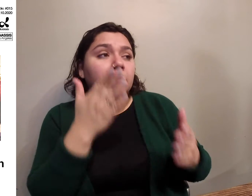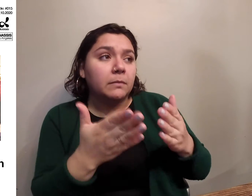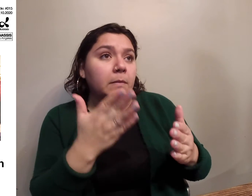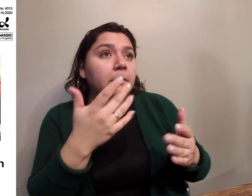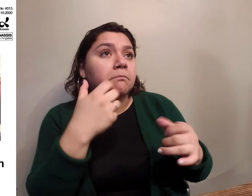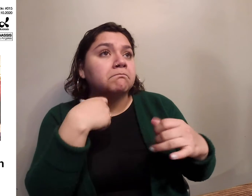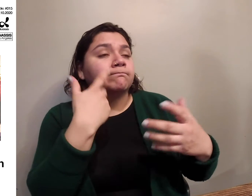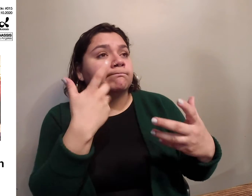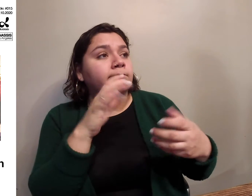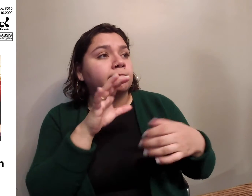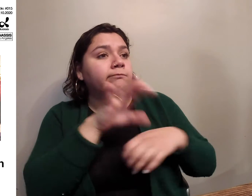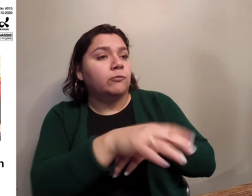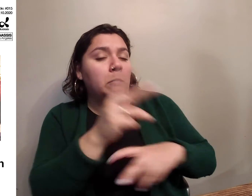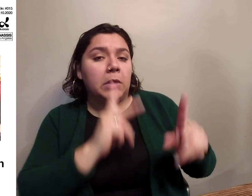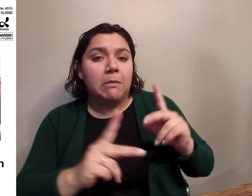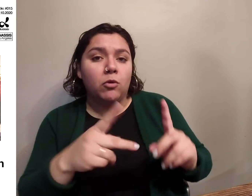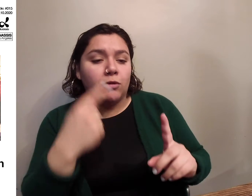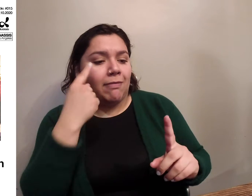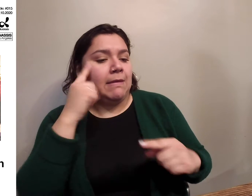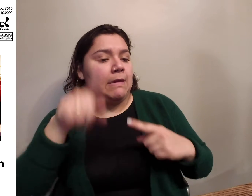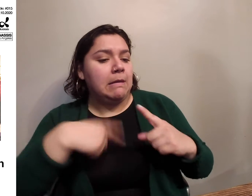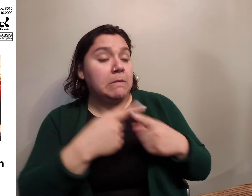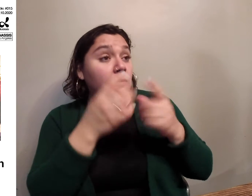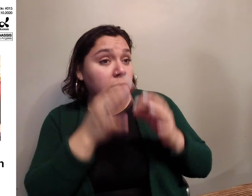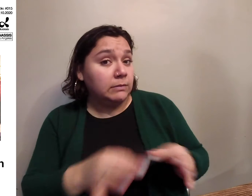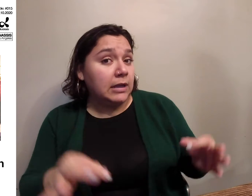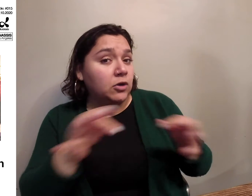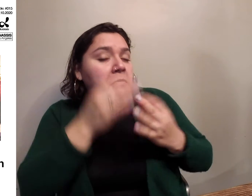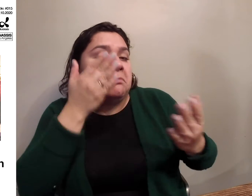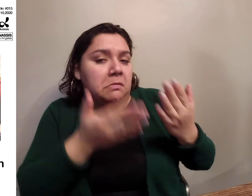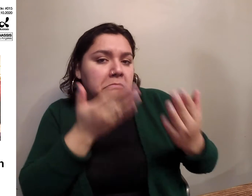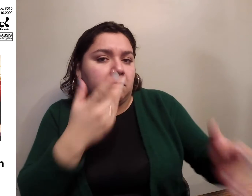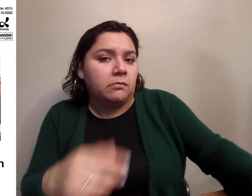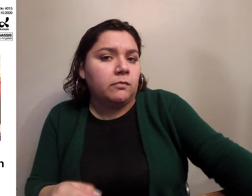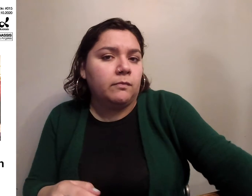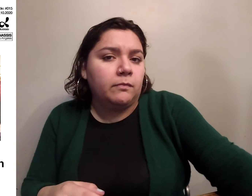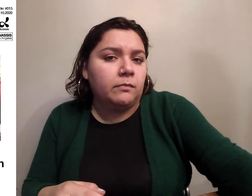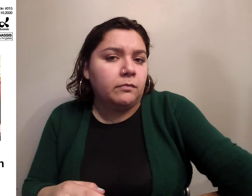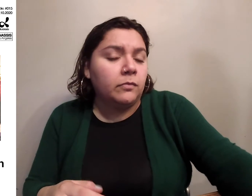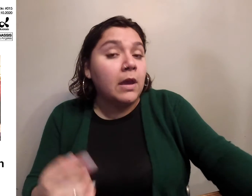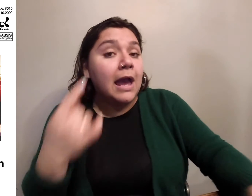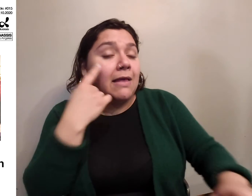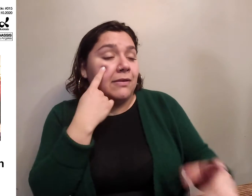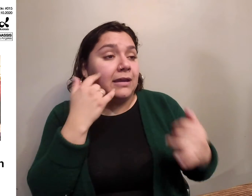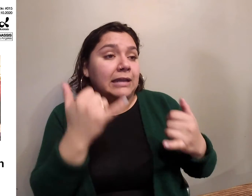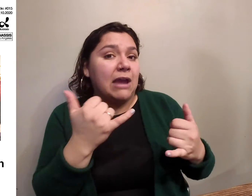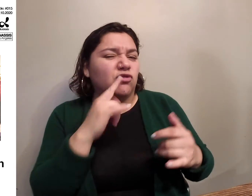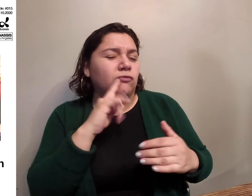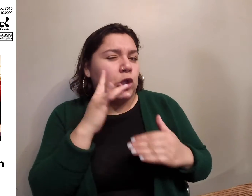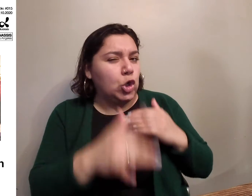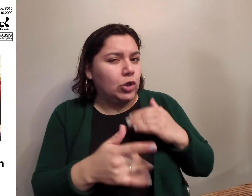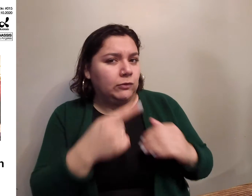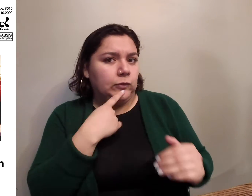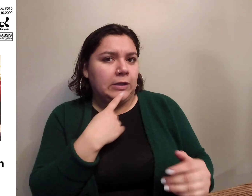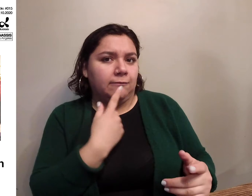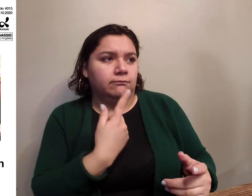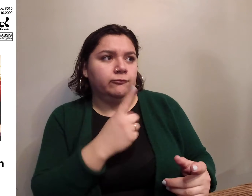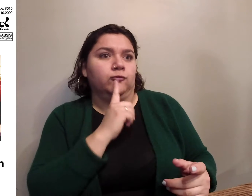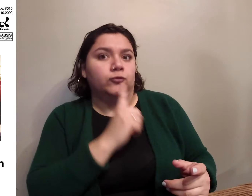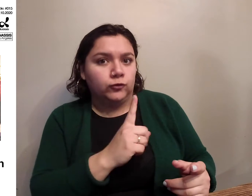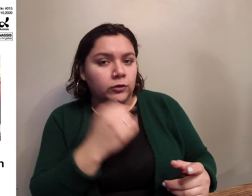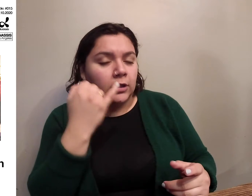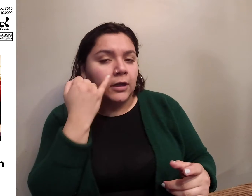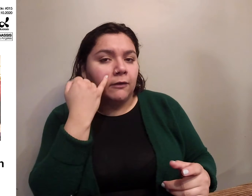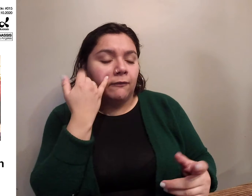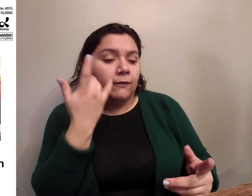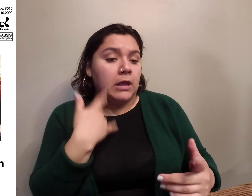made people think about what matters. Perhaps. I mean, I think it's much too early to say if habits